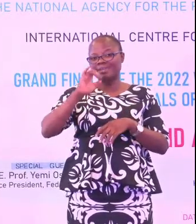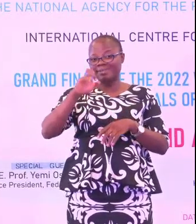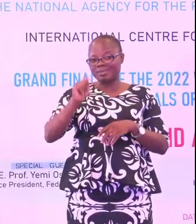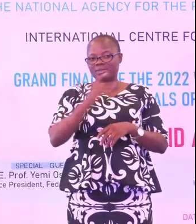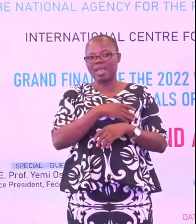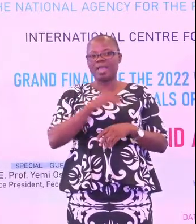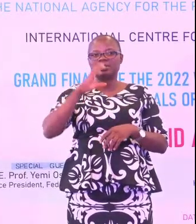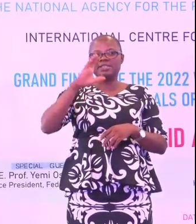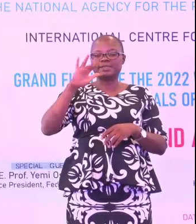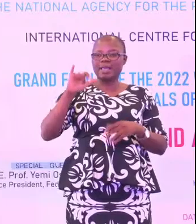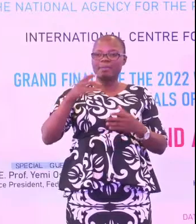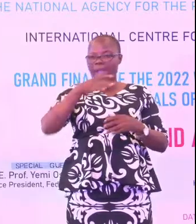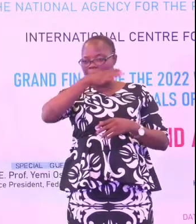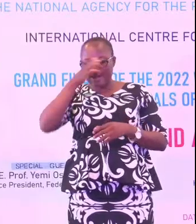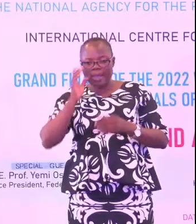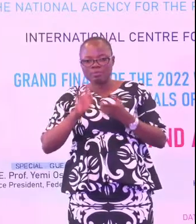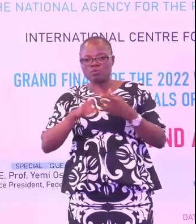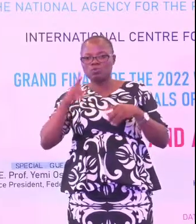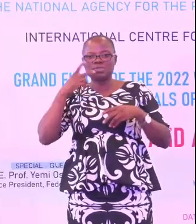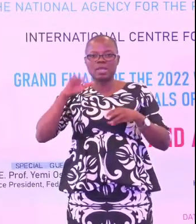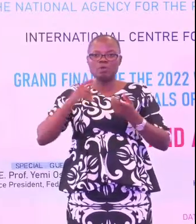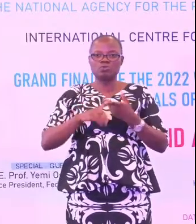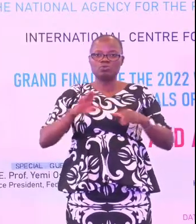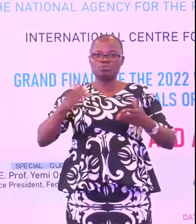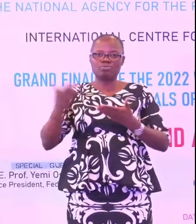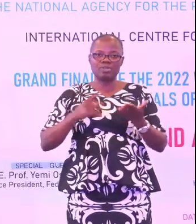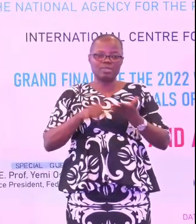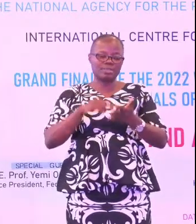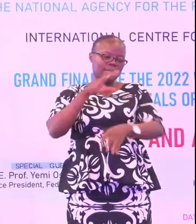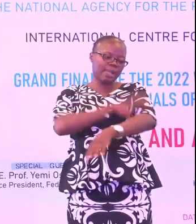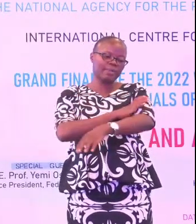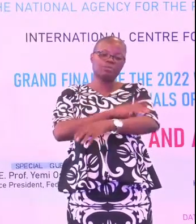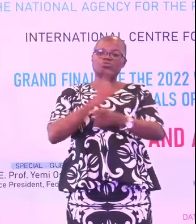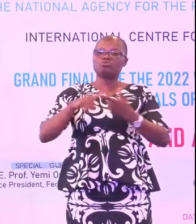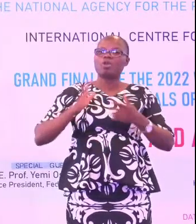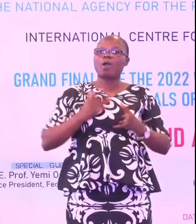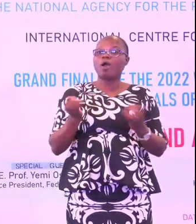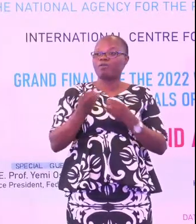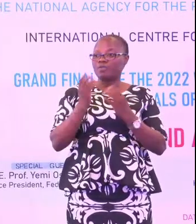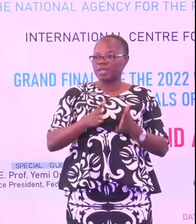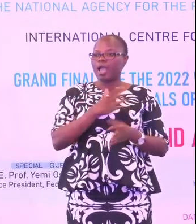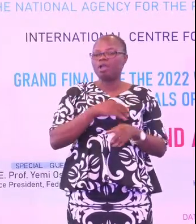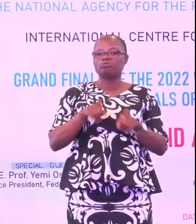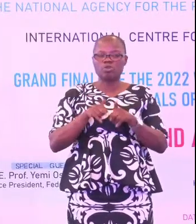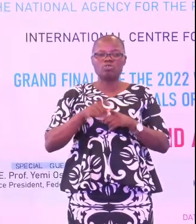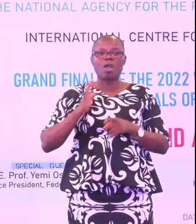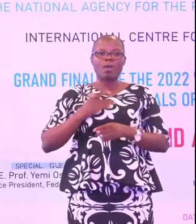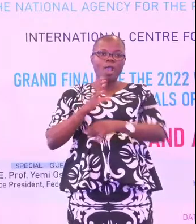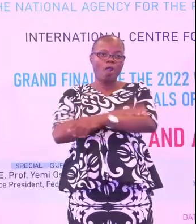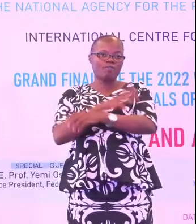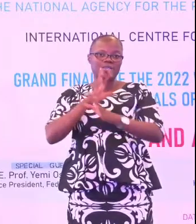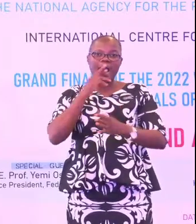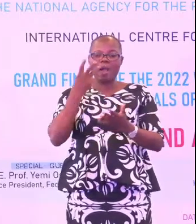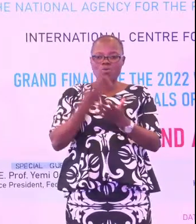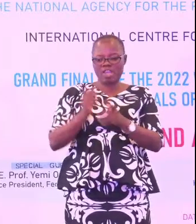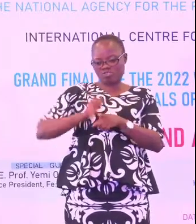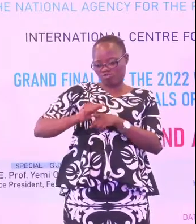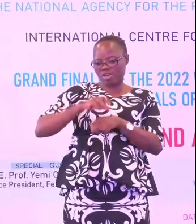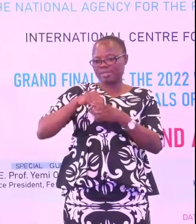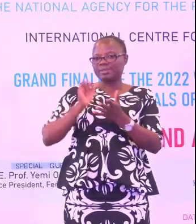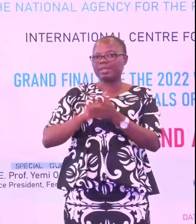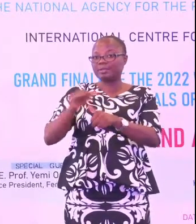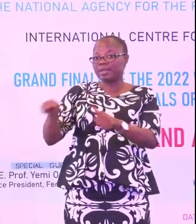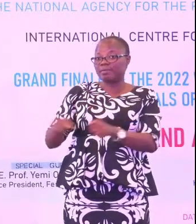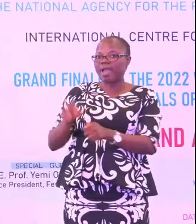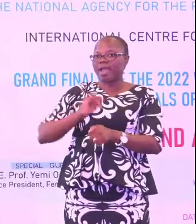how we can bring this capacity to our officers. And indeed, our officers are well trained in that regard. And I know that